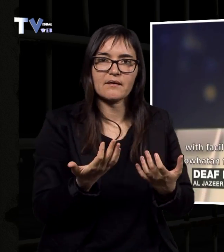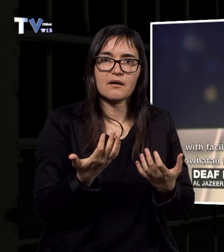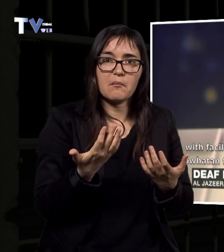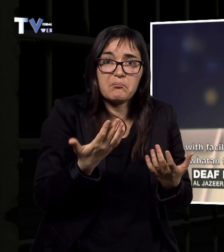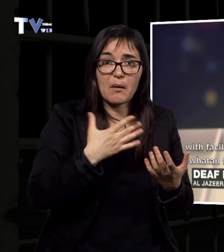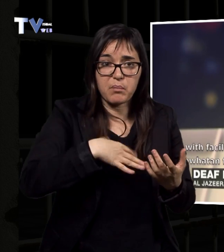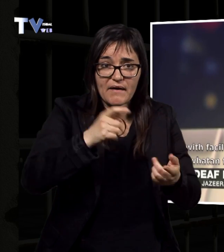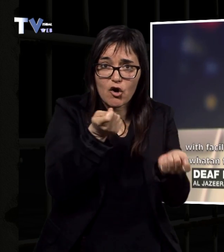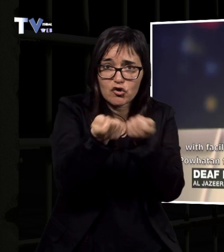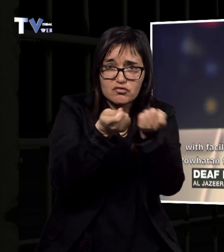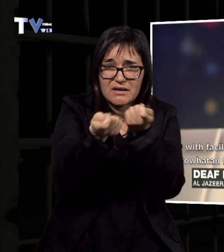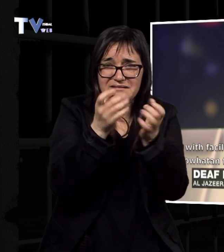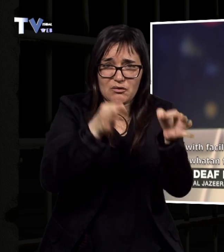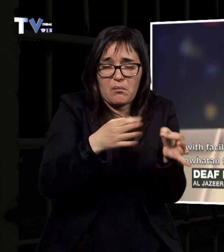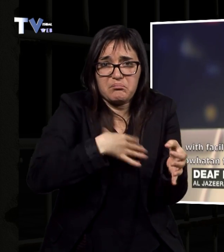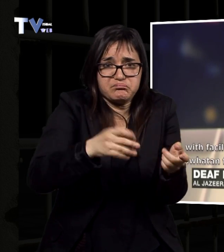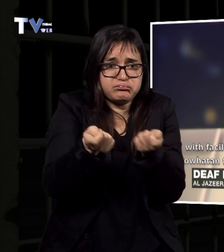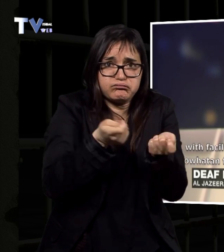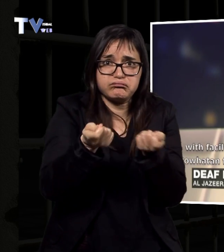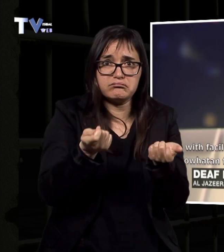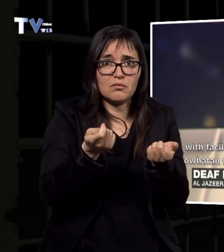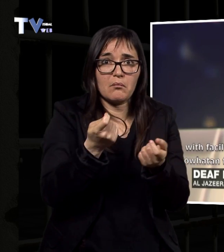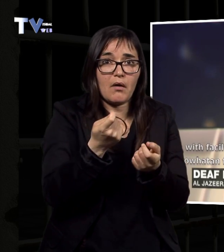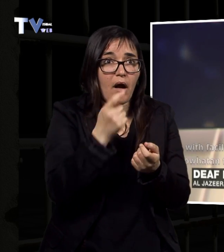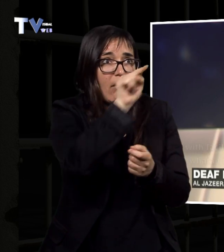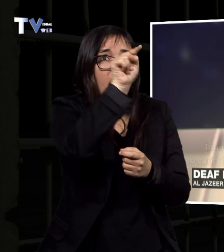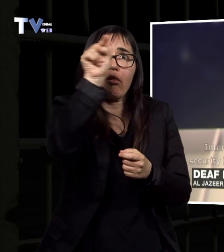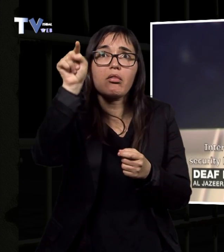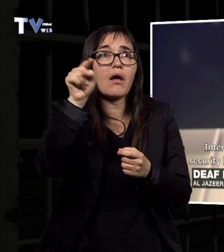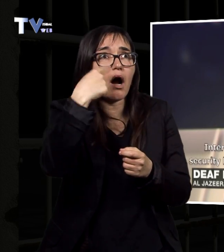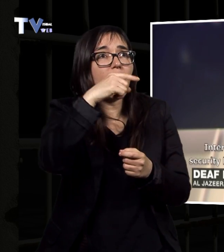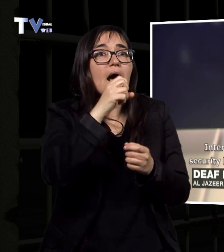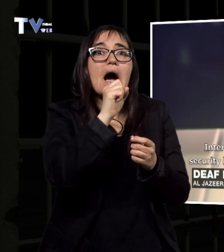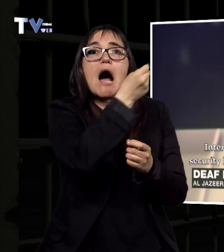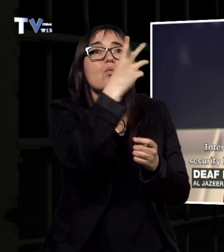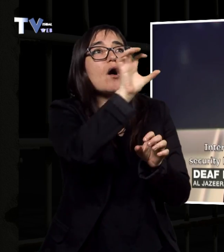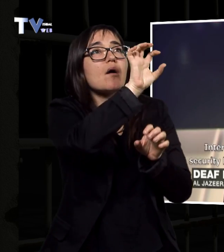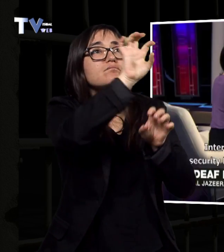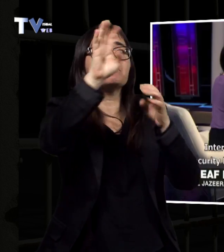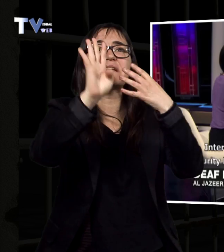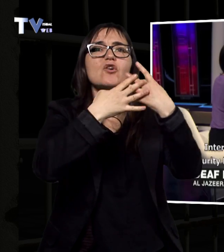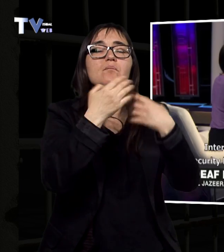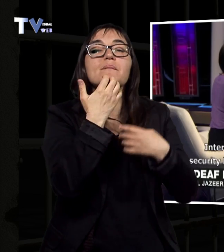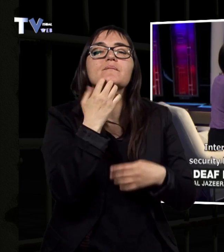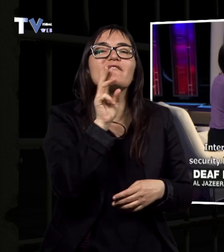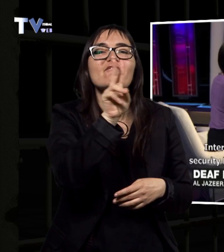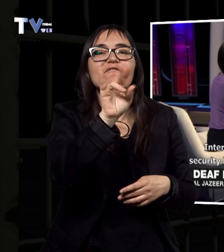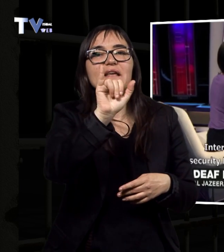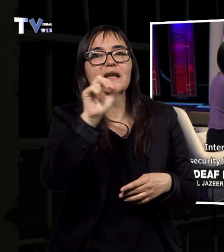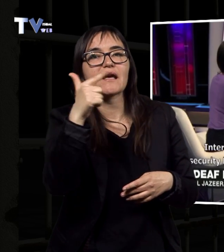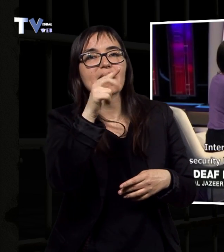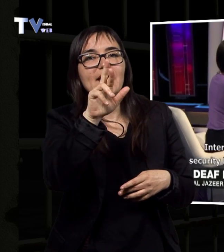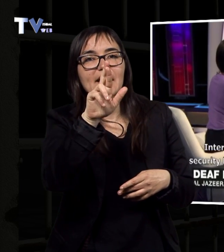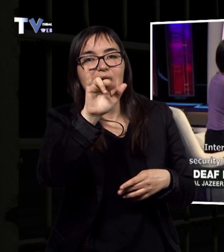interpreters, and the Powhatan facility in Virginia is the perfect example. Interpreters are present. They've handled security